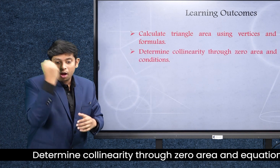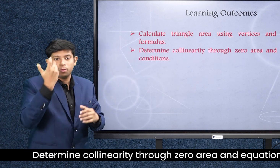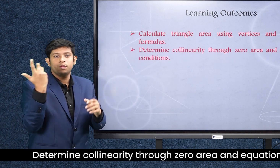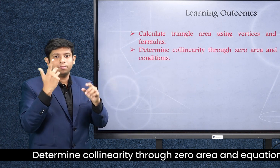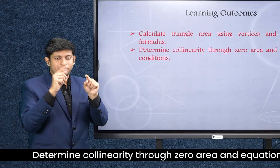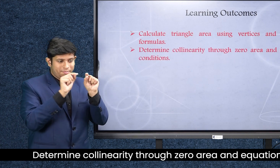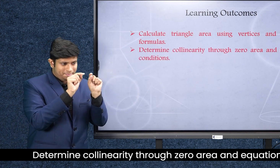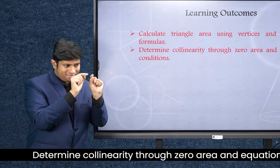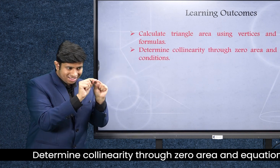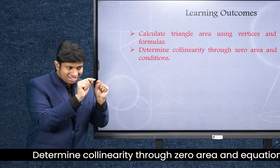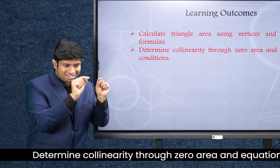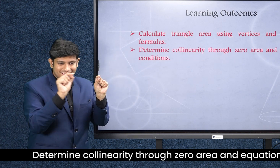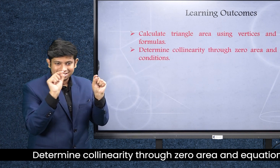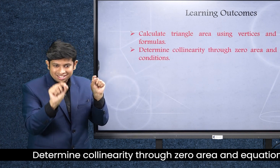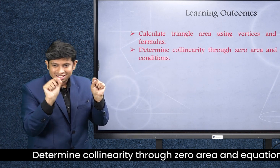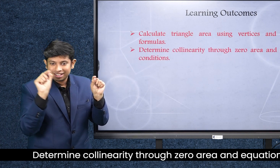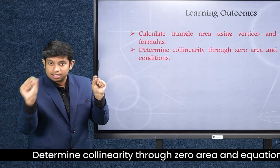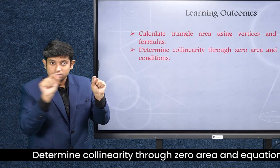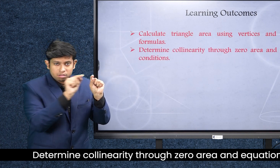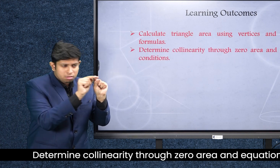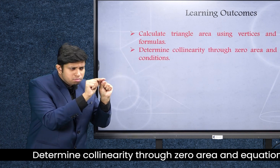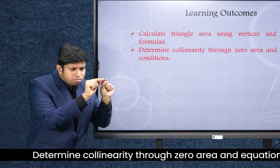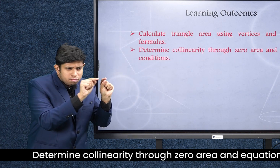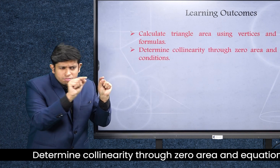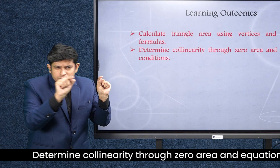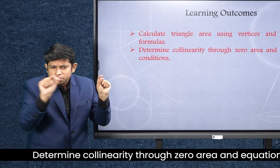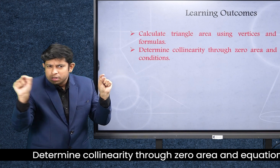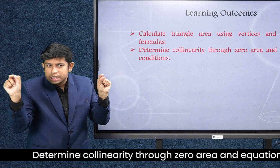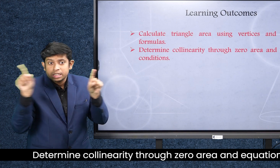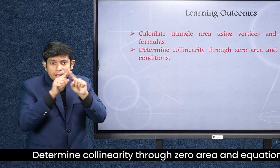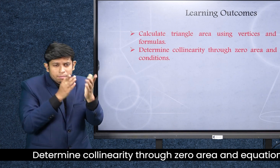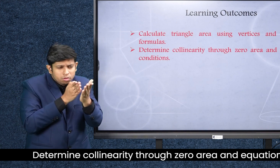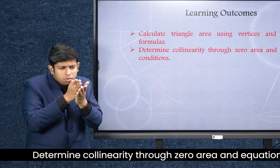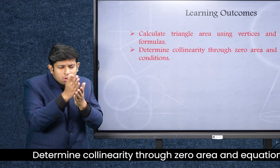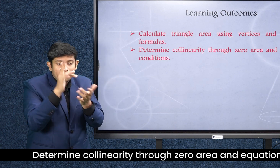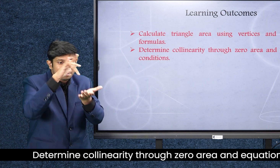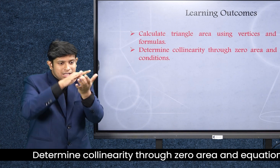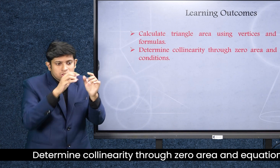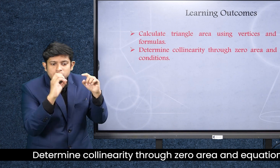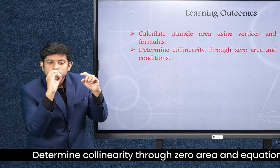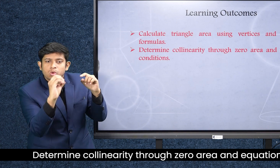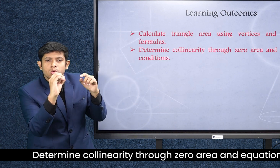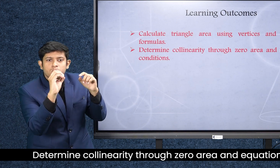Determine collinearity through zero area and equation conditions.